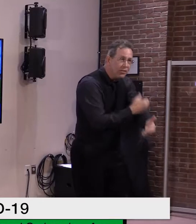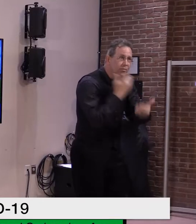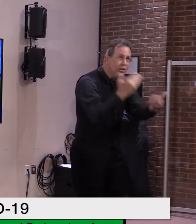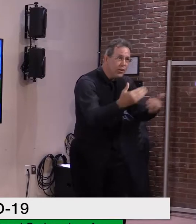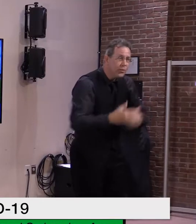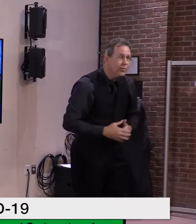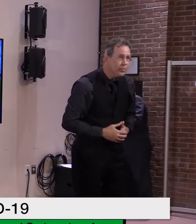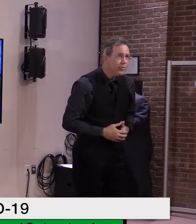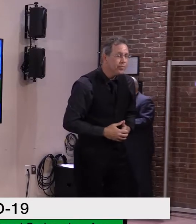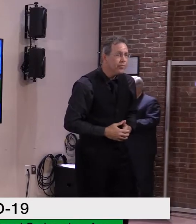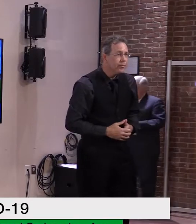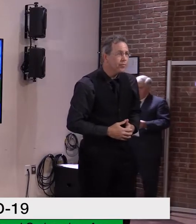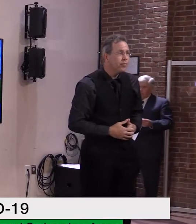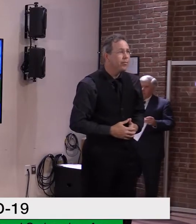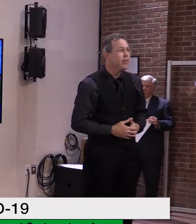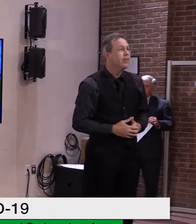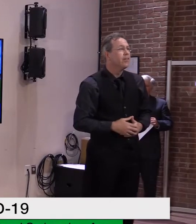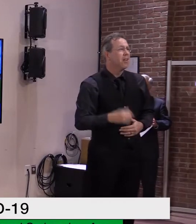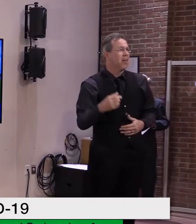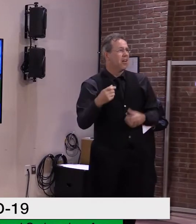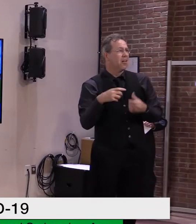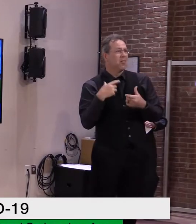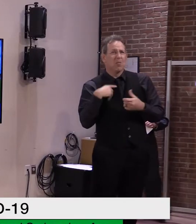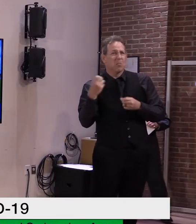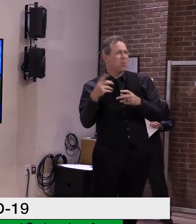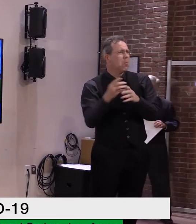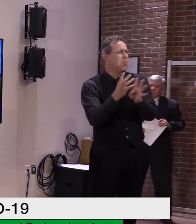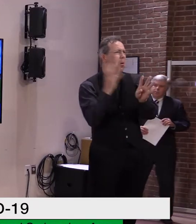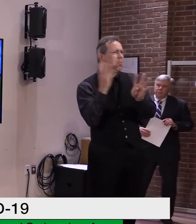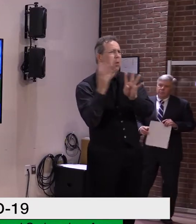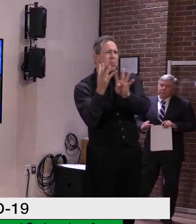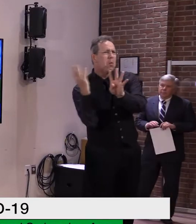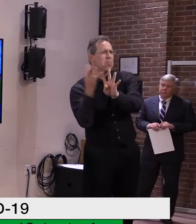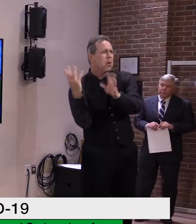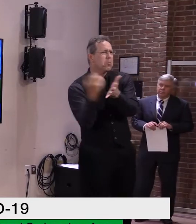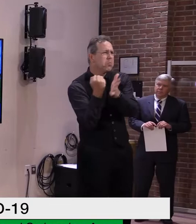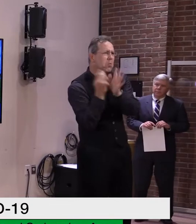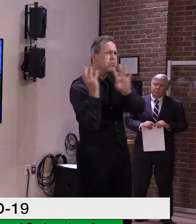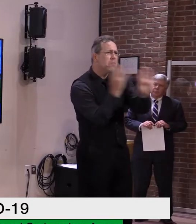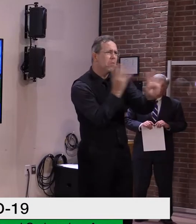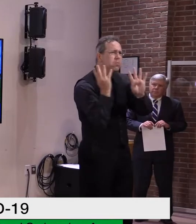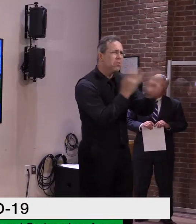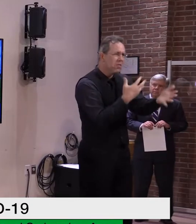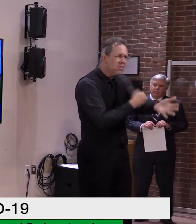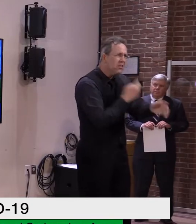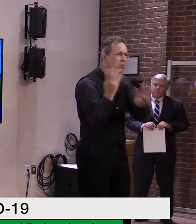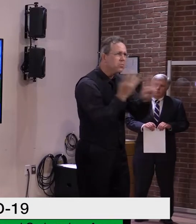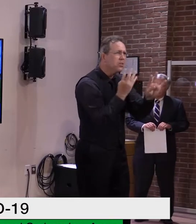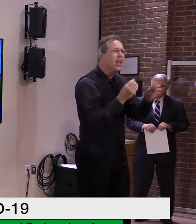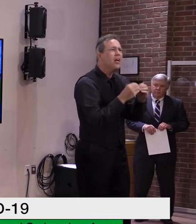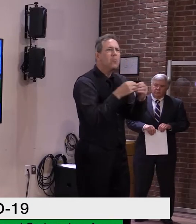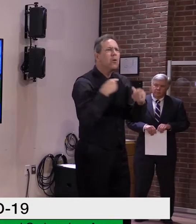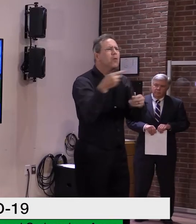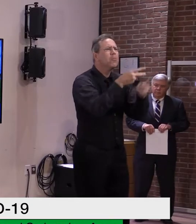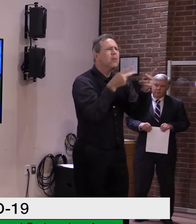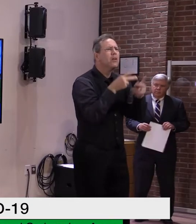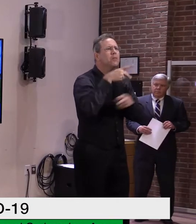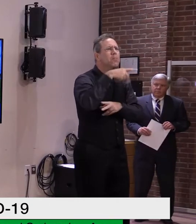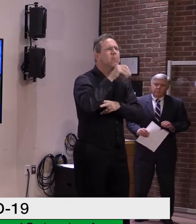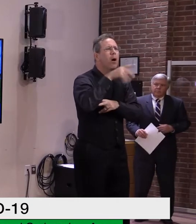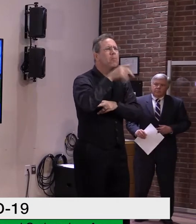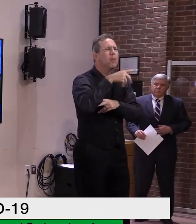sites with hundreds of doses being administered each day, we're relying on pop-ups with a handful at a